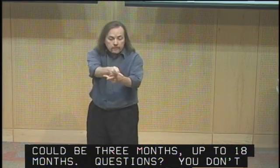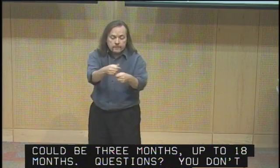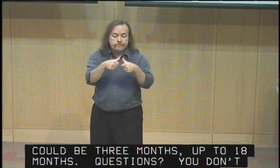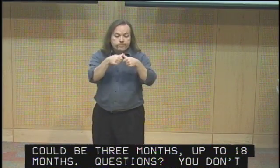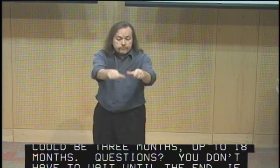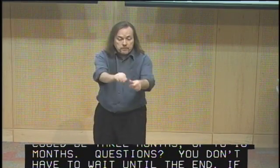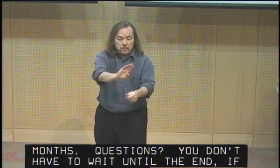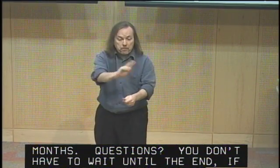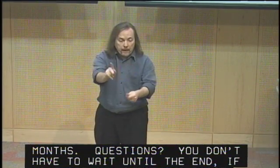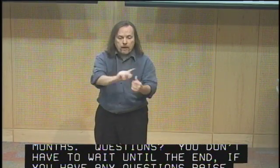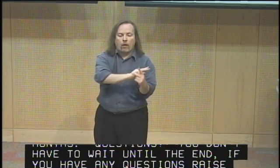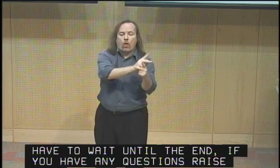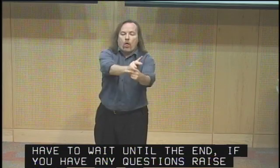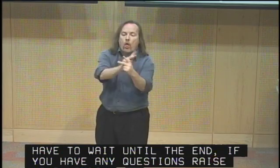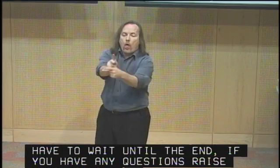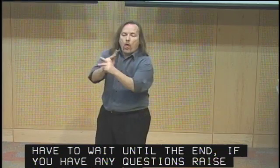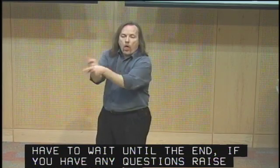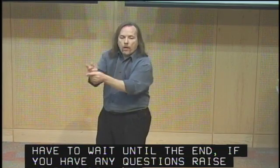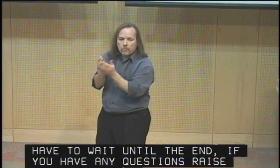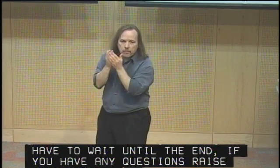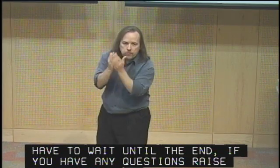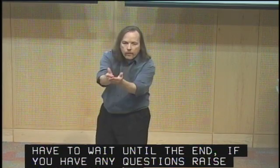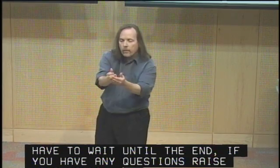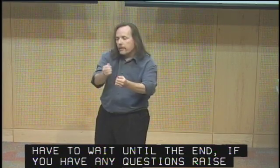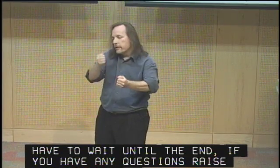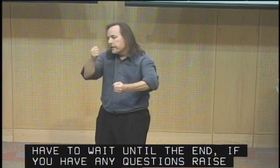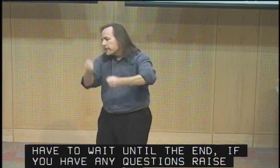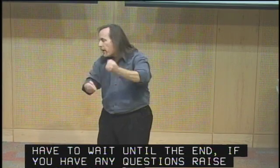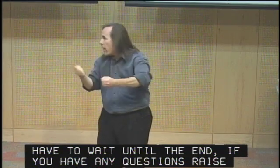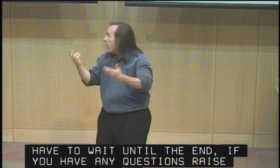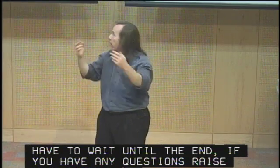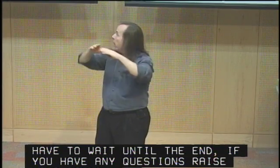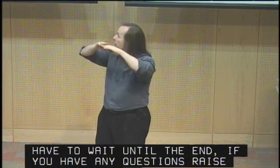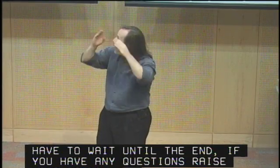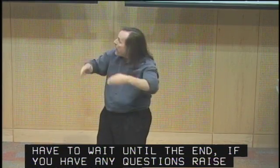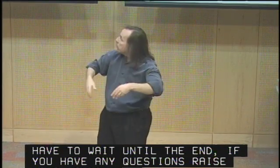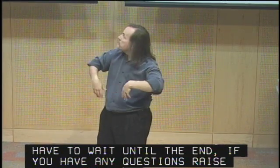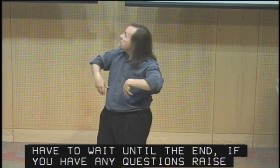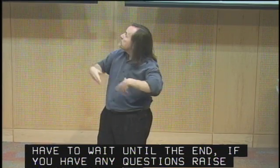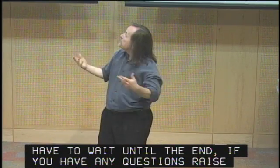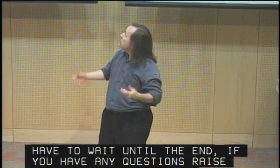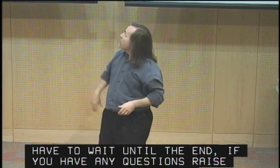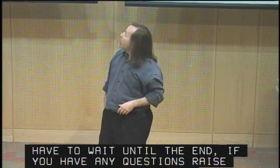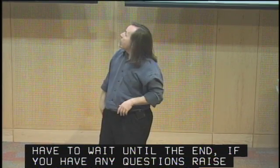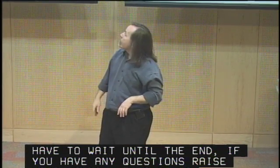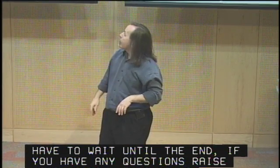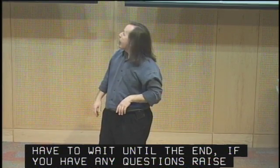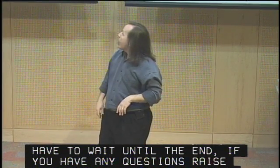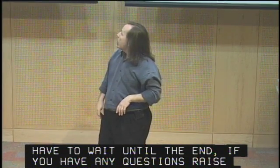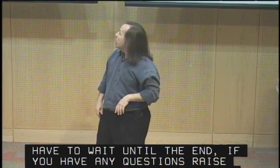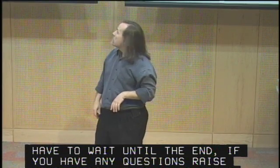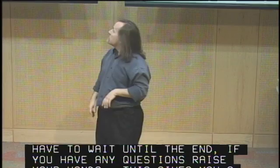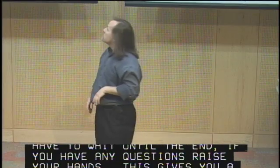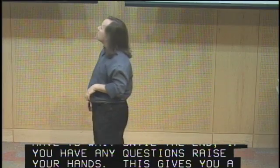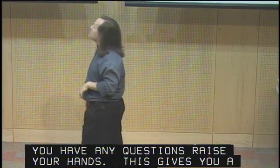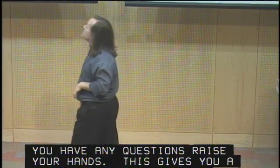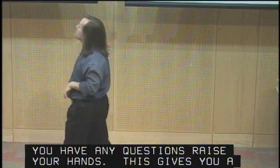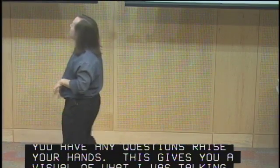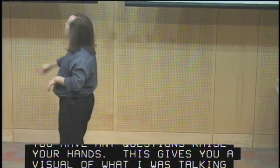This gives you a visual of what I was just talking about. People deposit money into banks, and banks use it to give loans to people. It